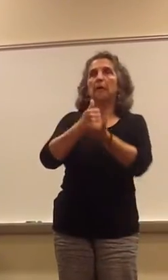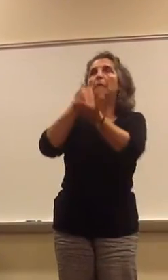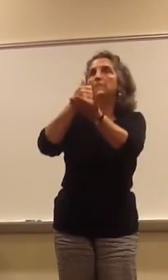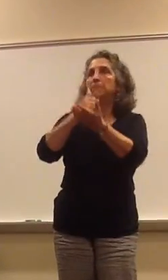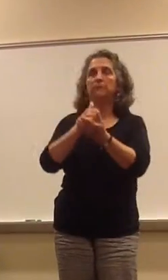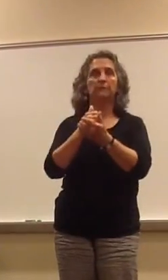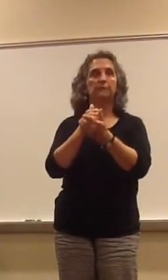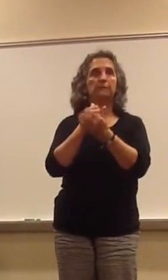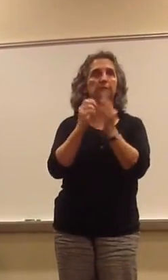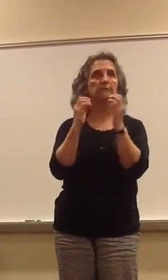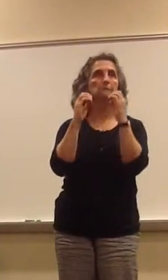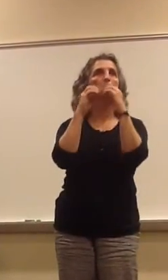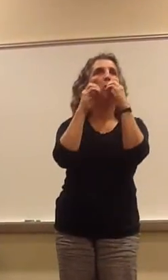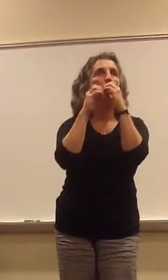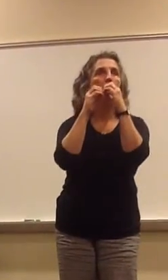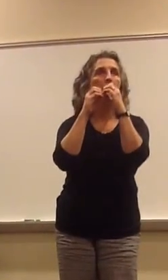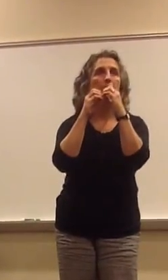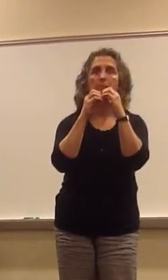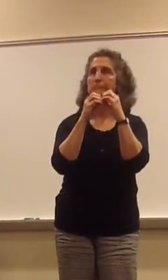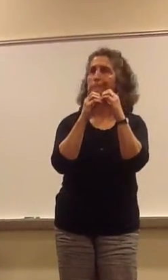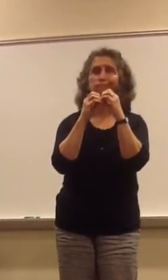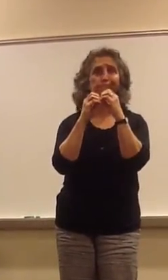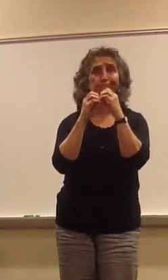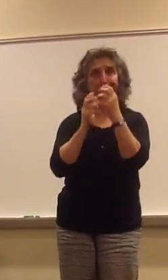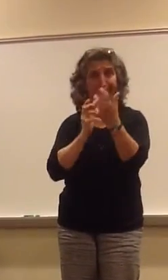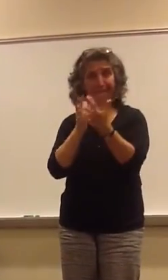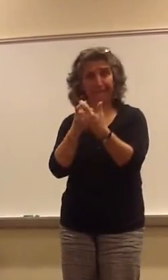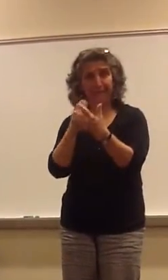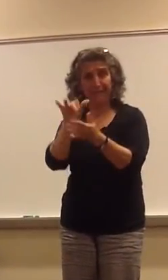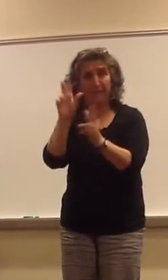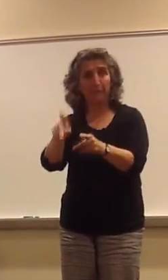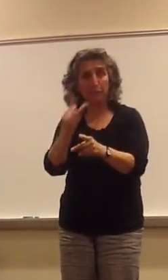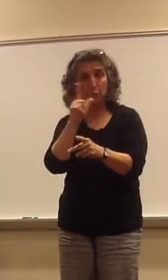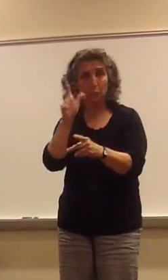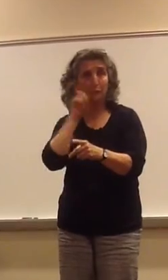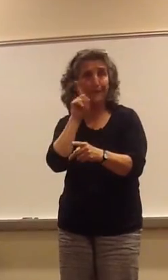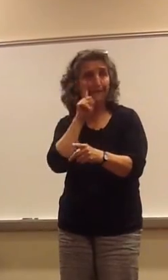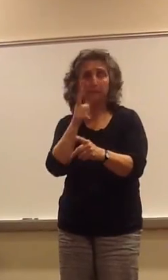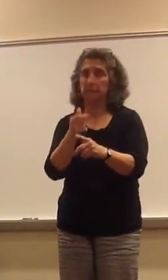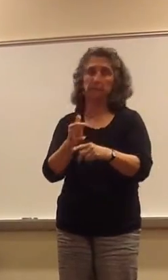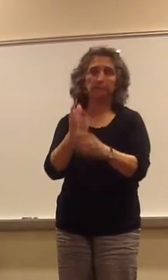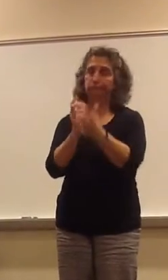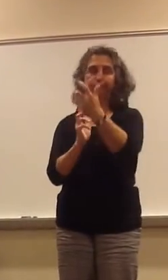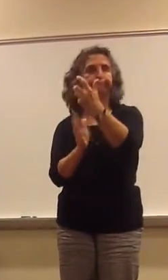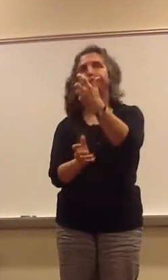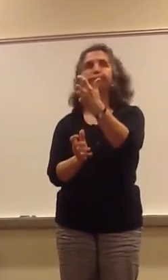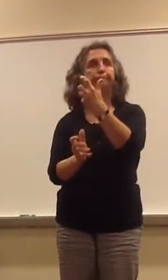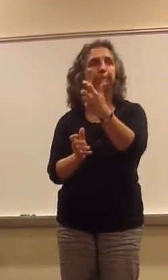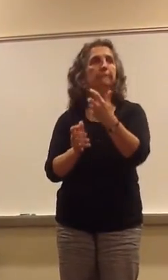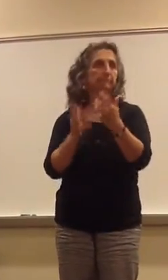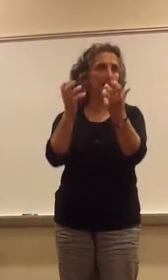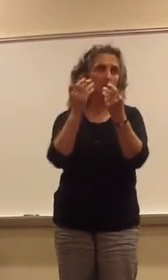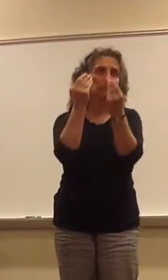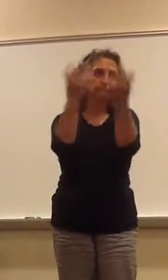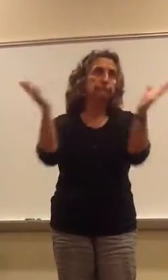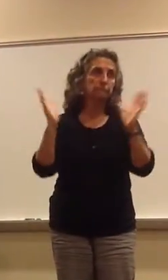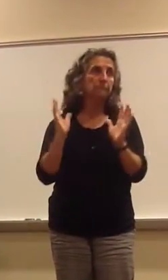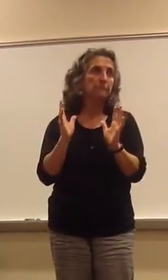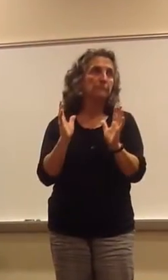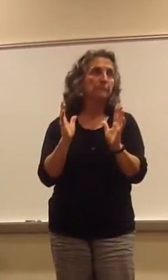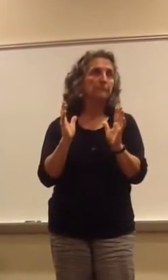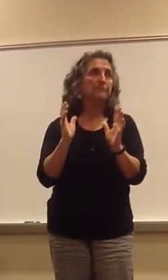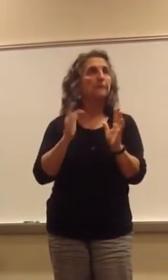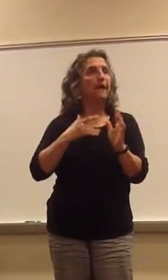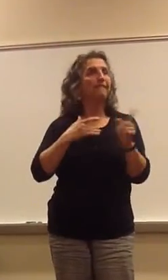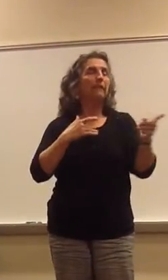more. And that really doesn't serve someone who's deaf and uses sign language. So I just wanted to say that I kind of felt